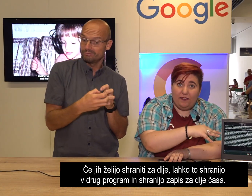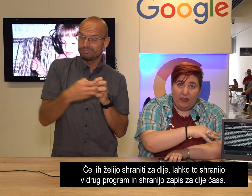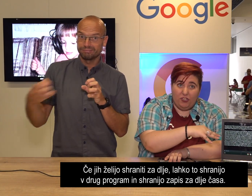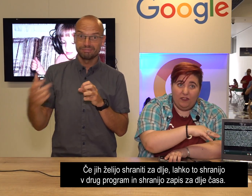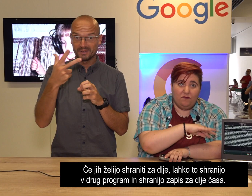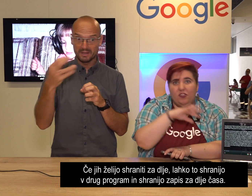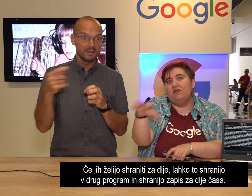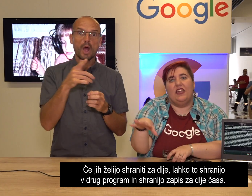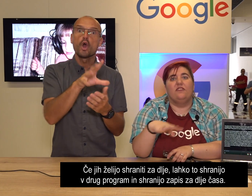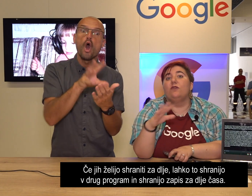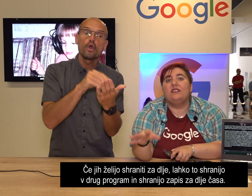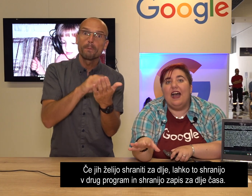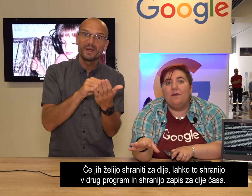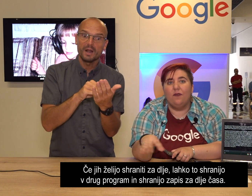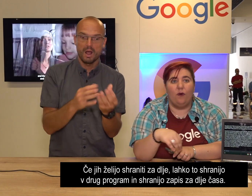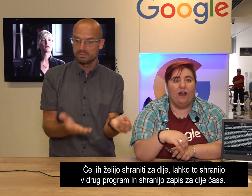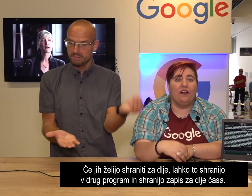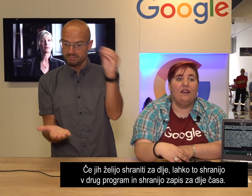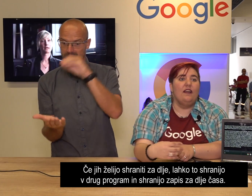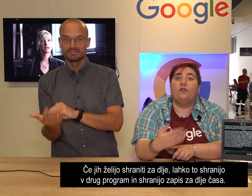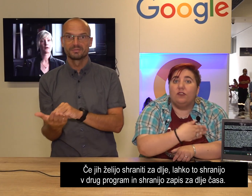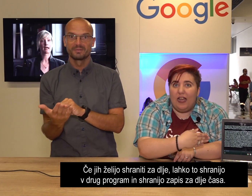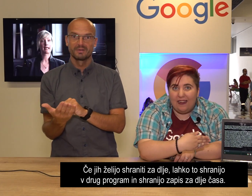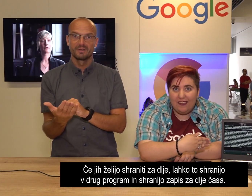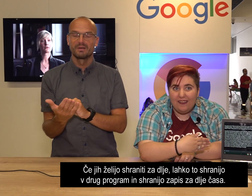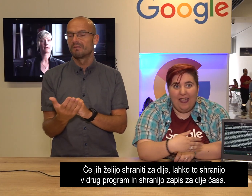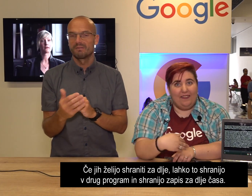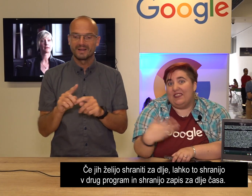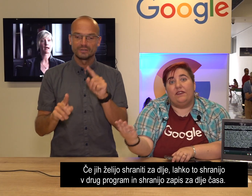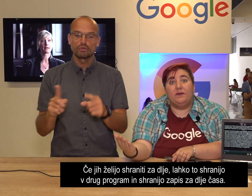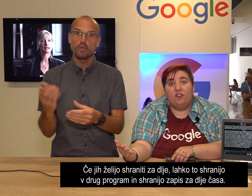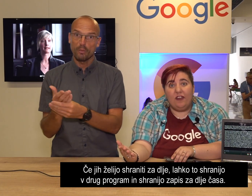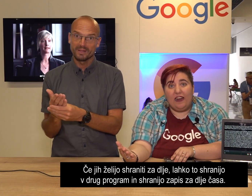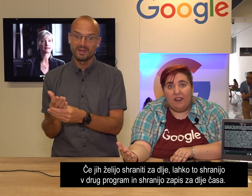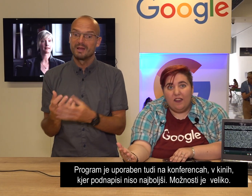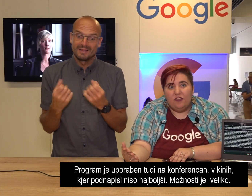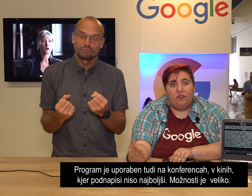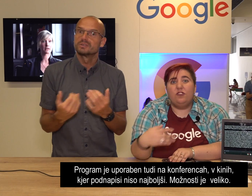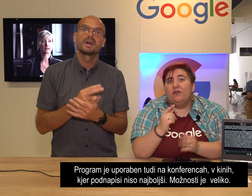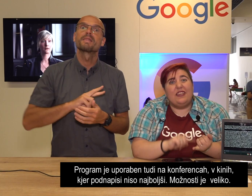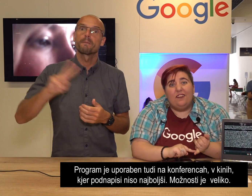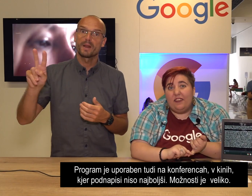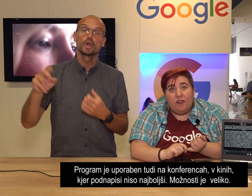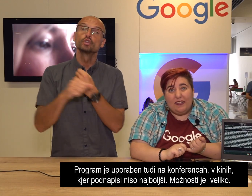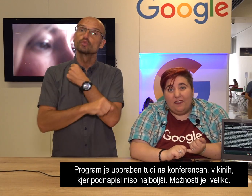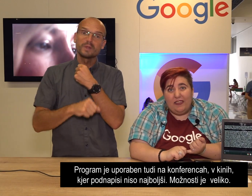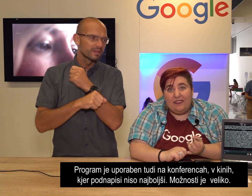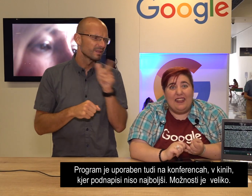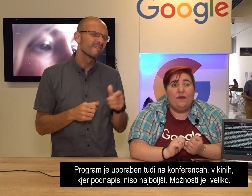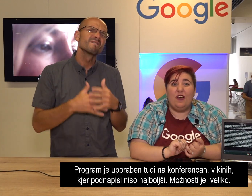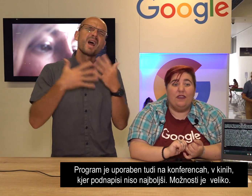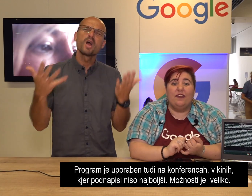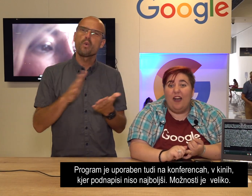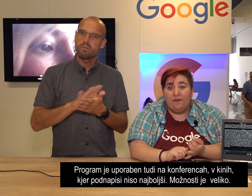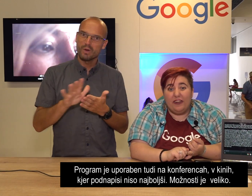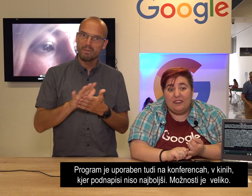that information to, say, a Notes app or a Google Doc and save it for much longer. So students get a lot of use out of this,